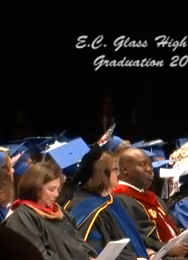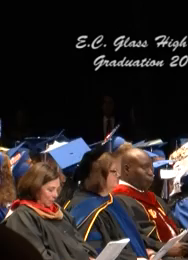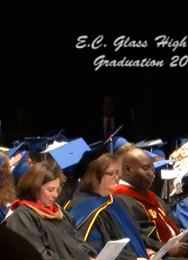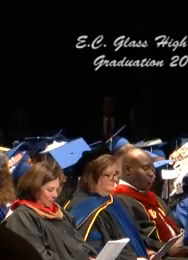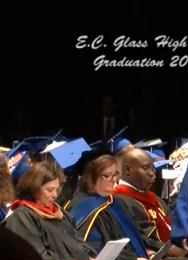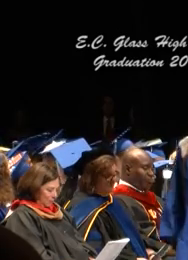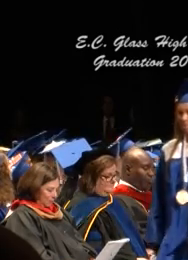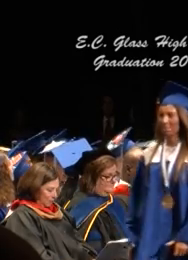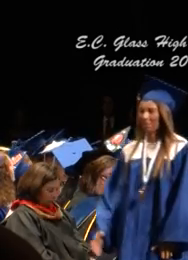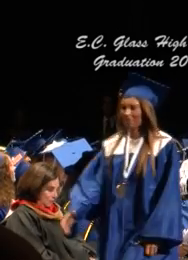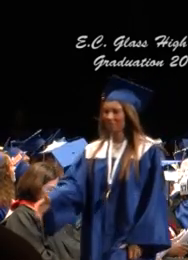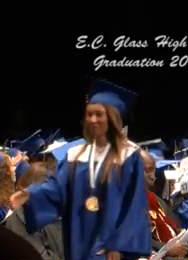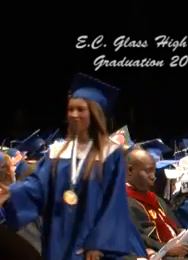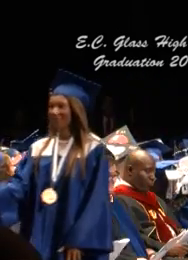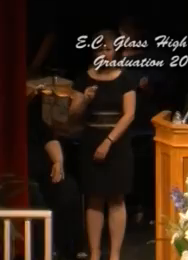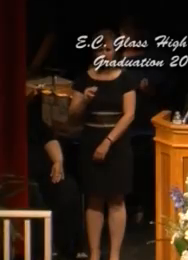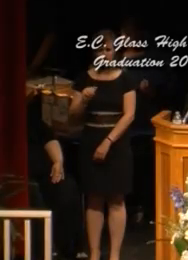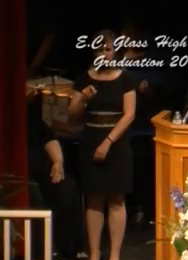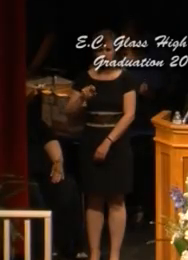Devante Jameek Marshall.